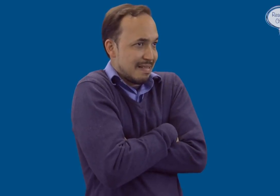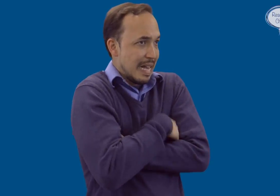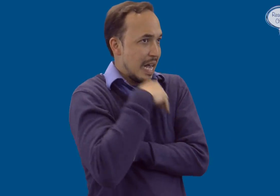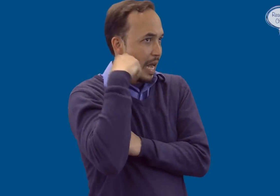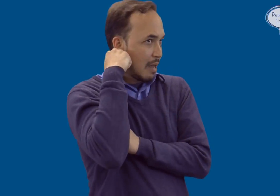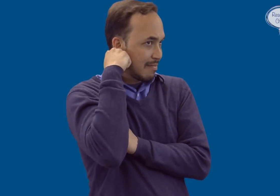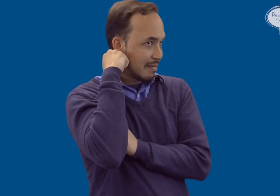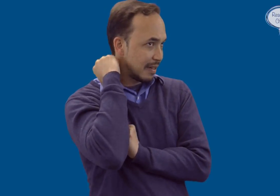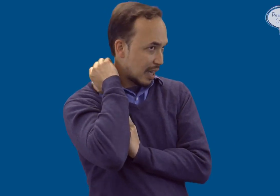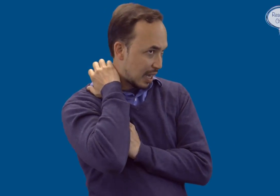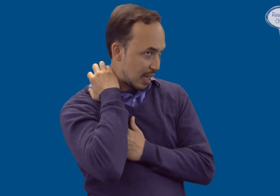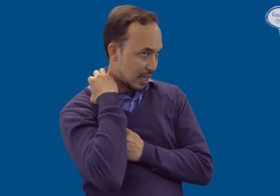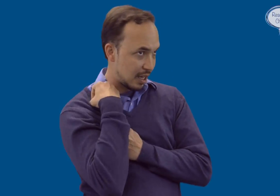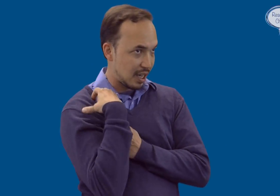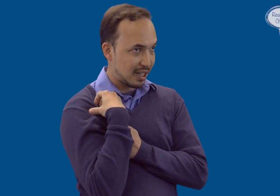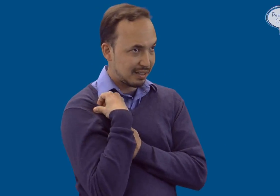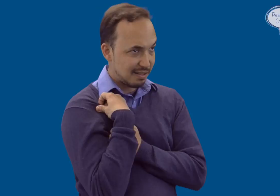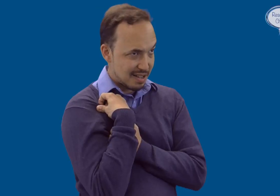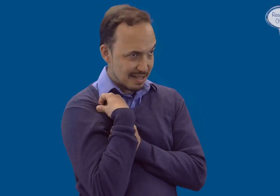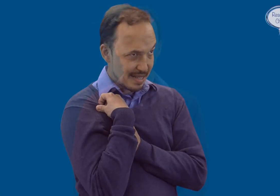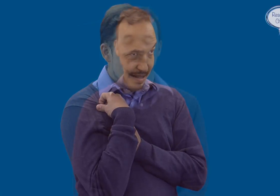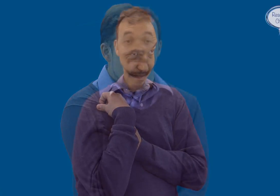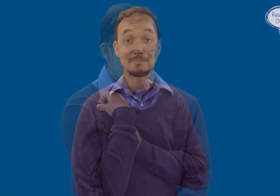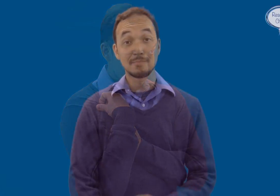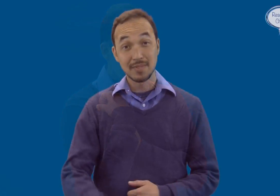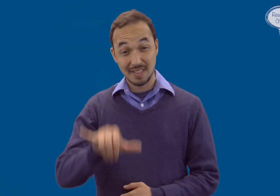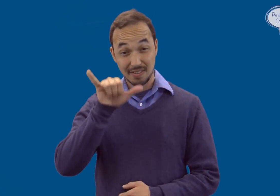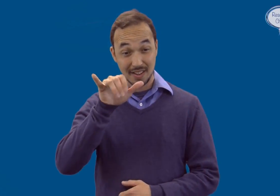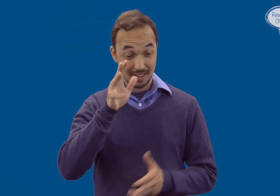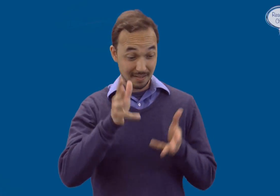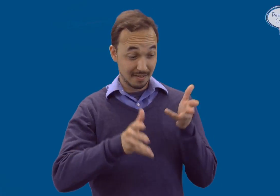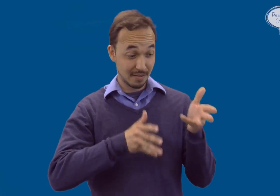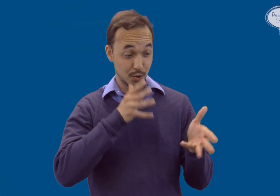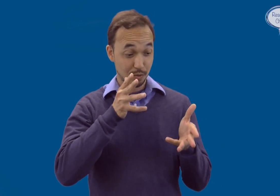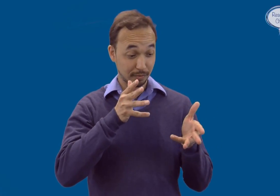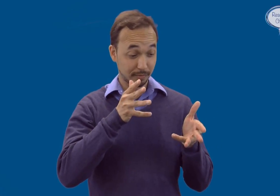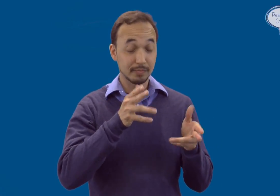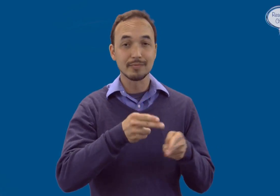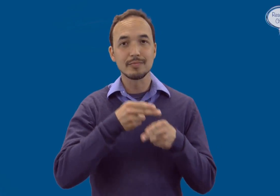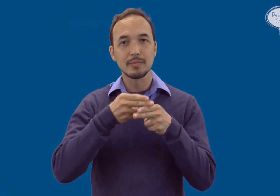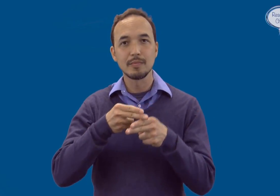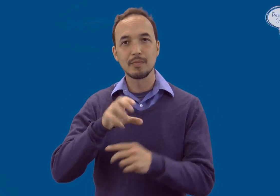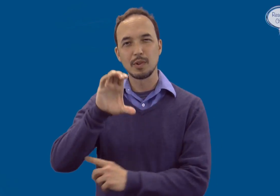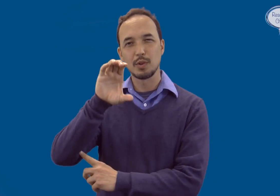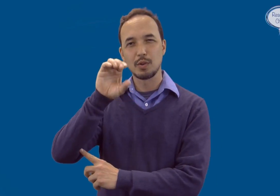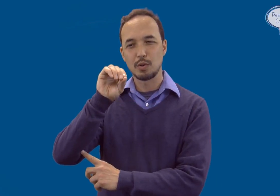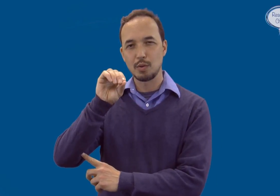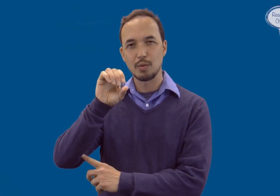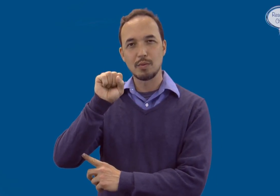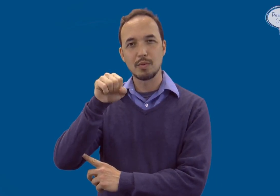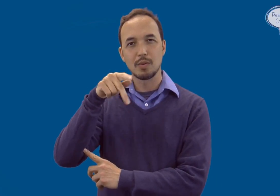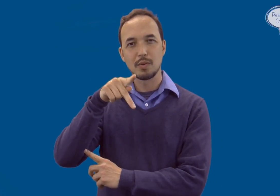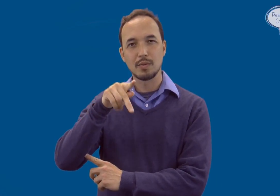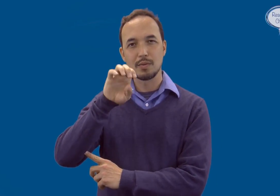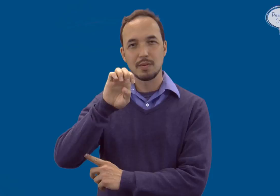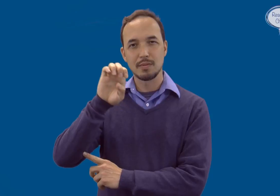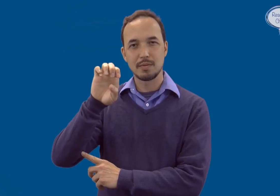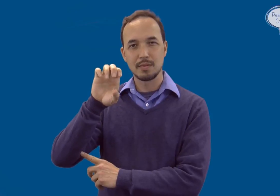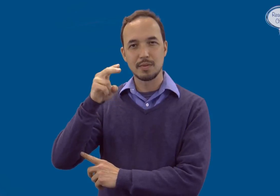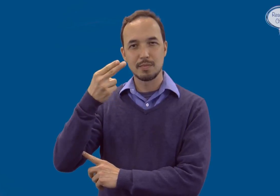taking steps to restrict their use of gesture. What we're talking about here is called co-speech